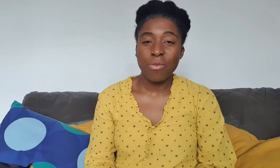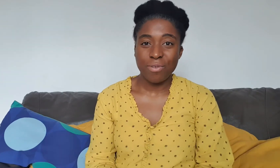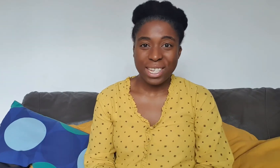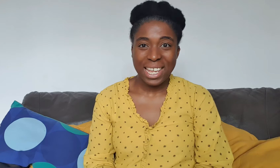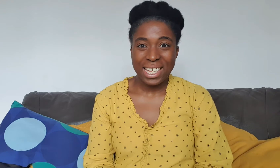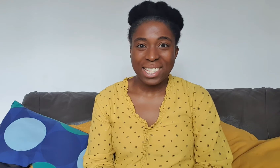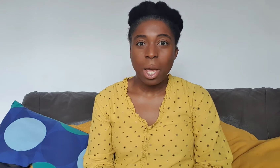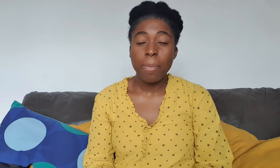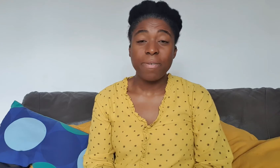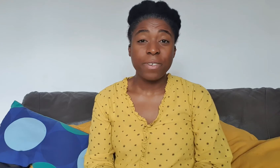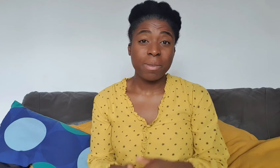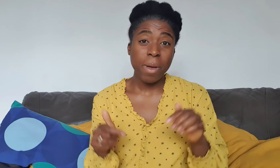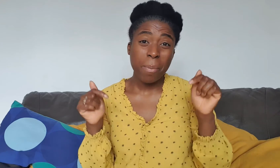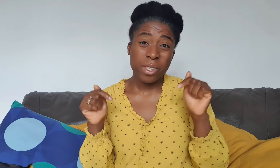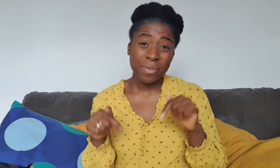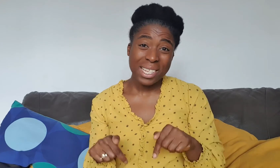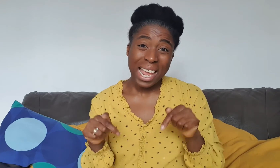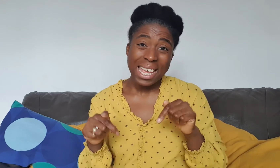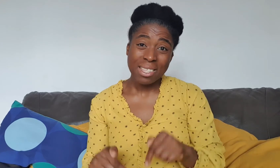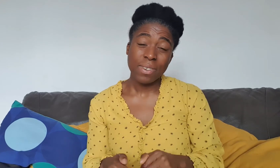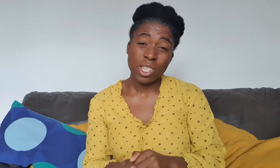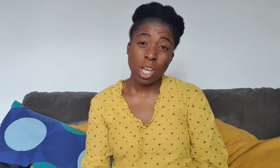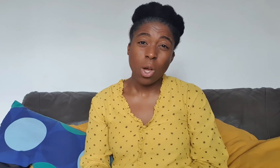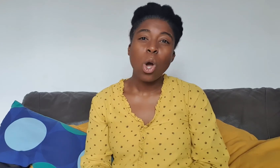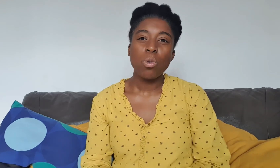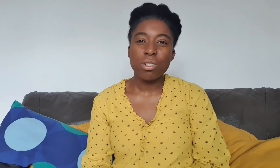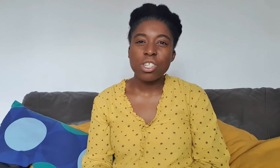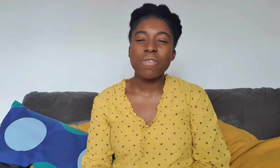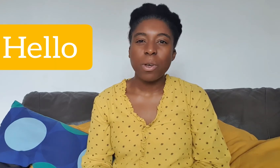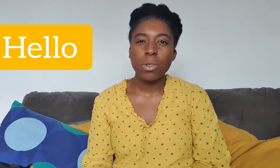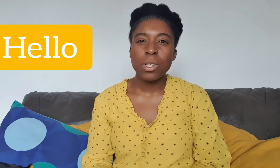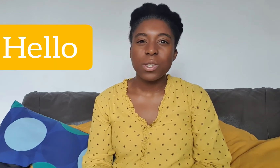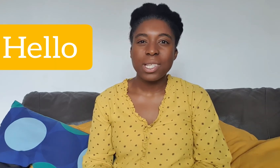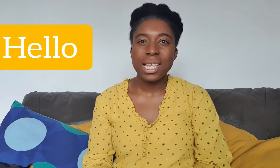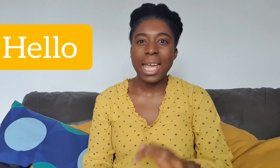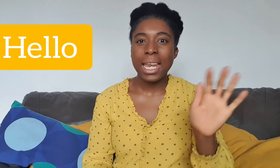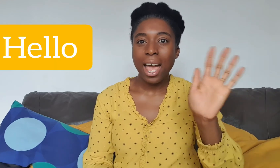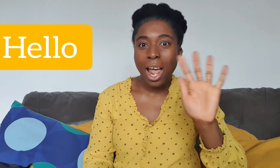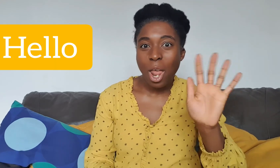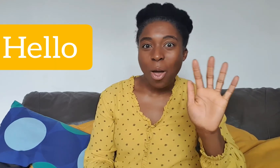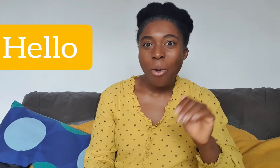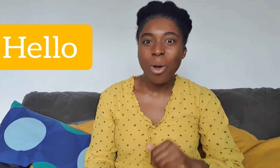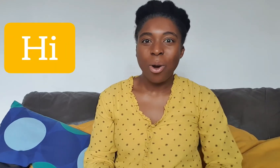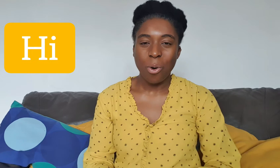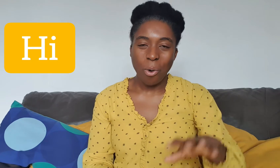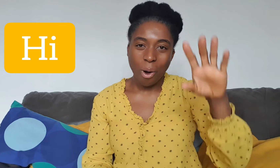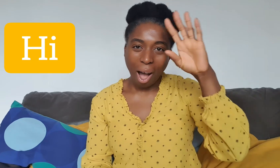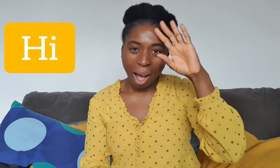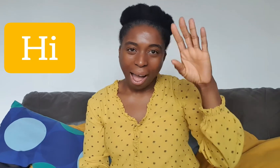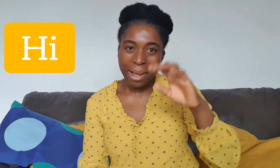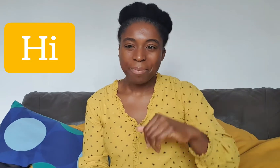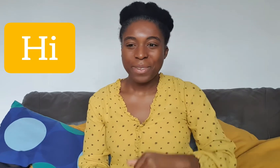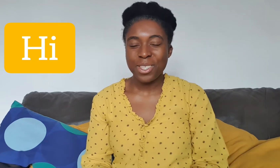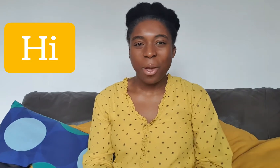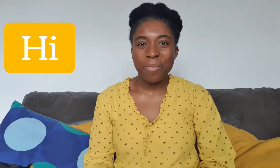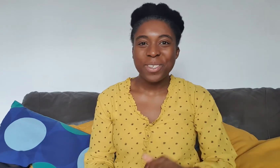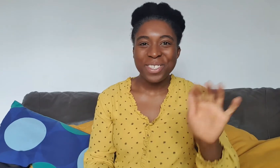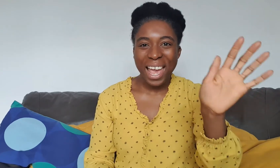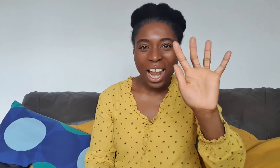greetings. But for the purpose of today's video, we'll just focus on saying hello or hi. So we'll say